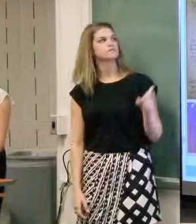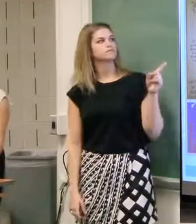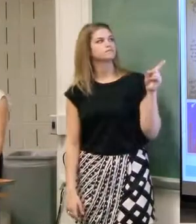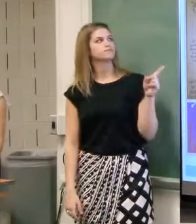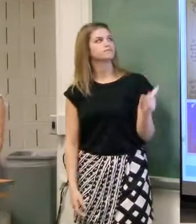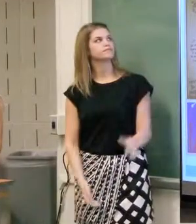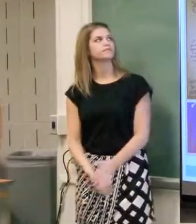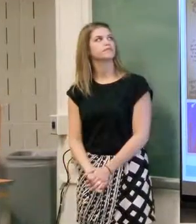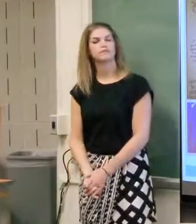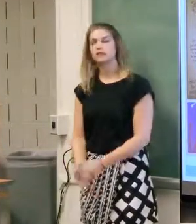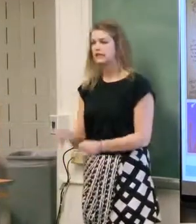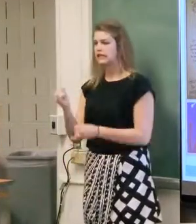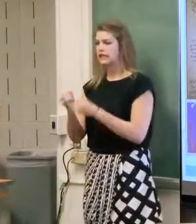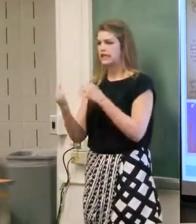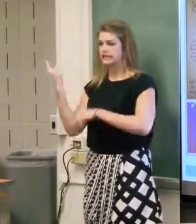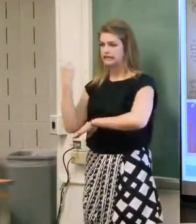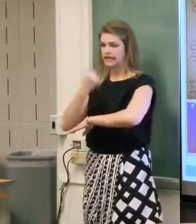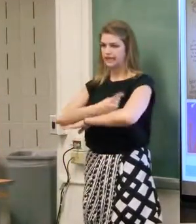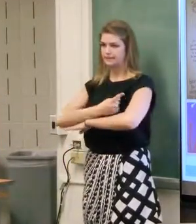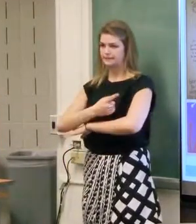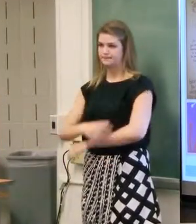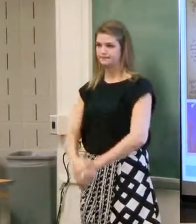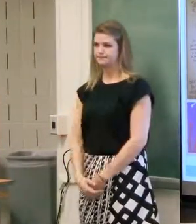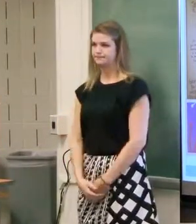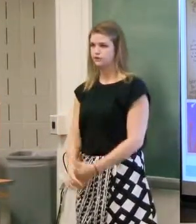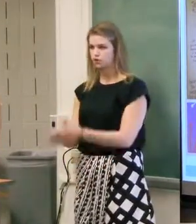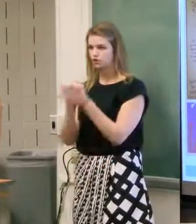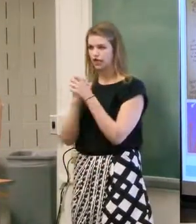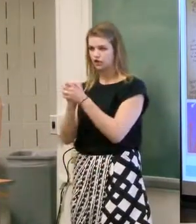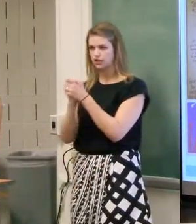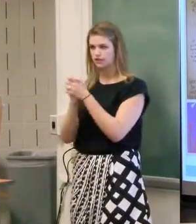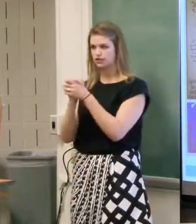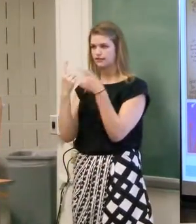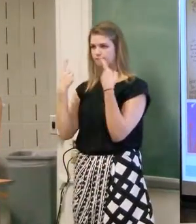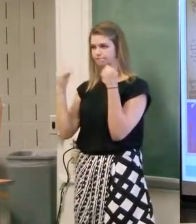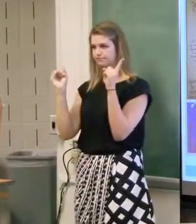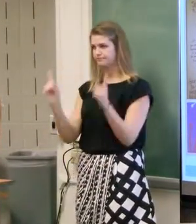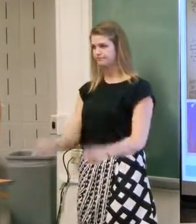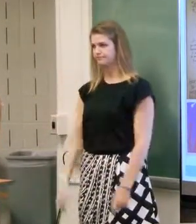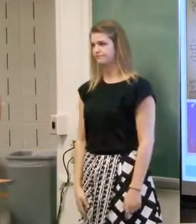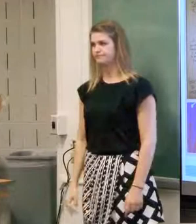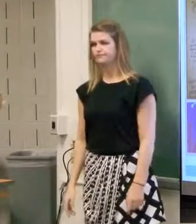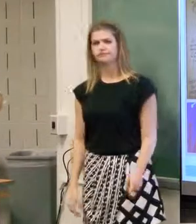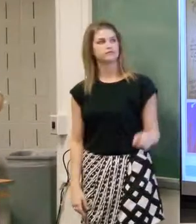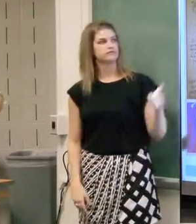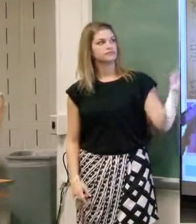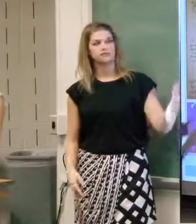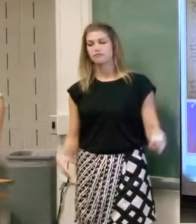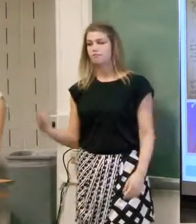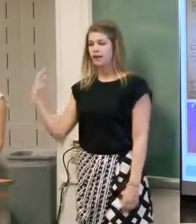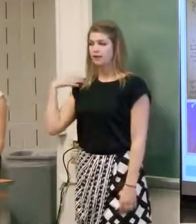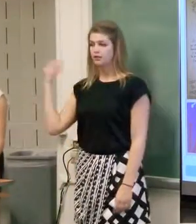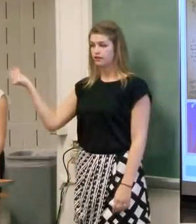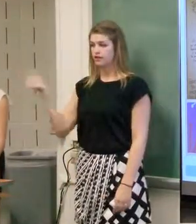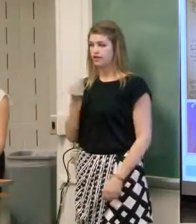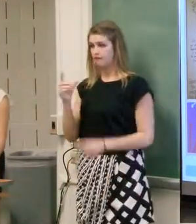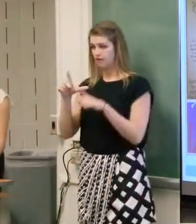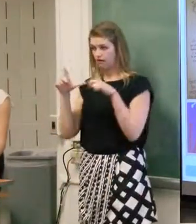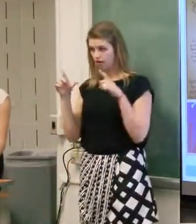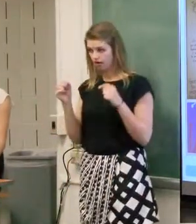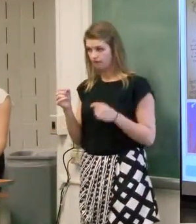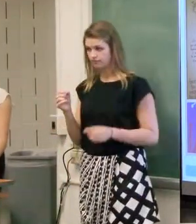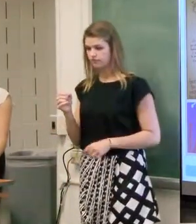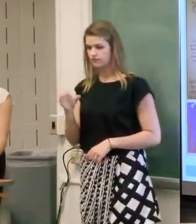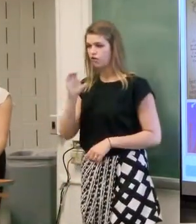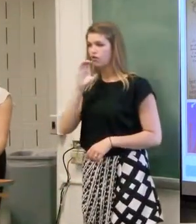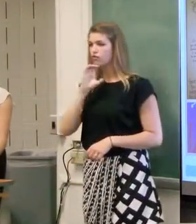And this was the end of my internship. This was the last day. She gave me a congratulations card.